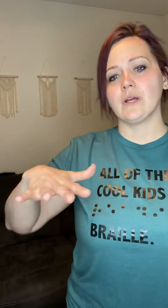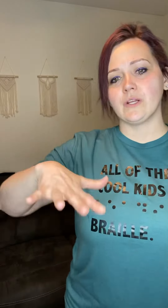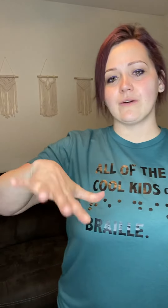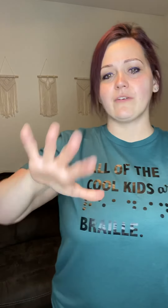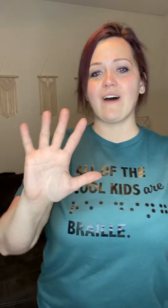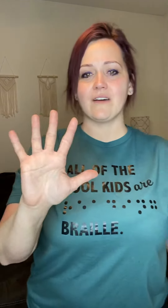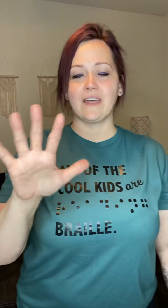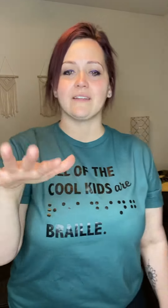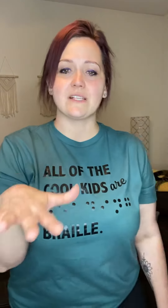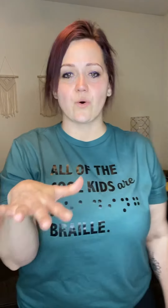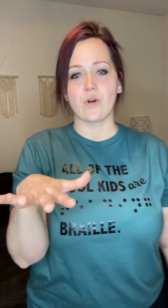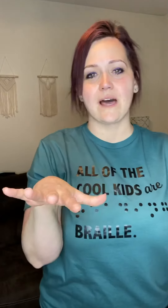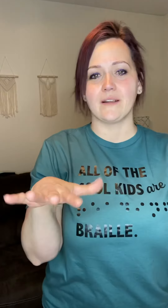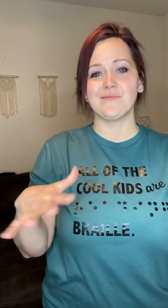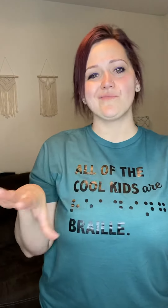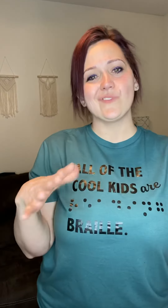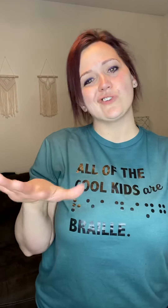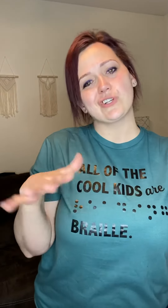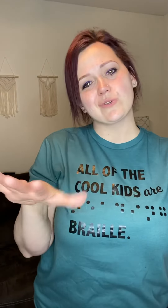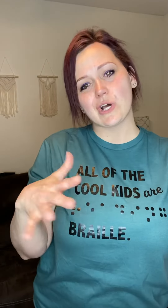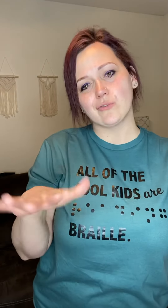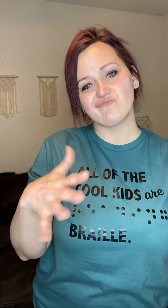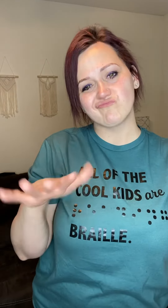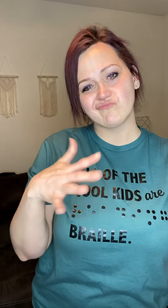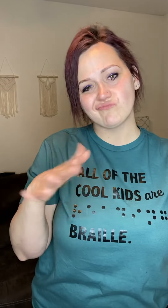You have a 5 hand that's horizontal. So.